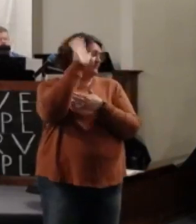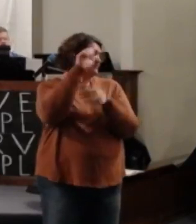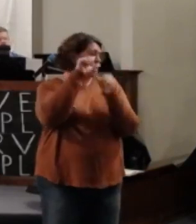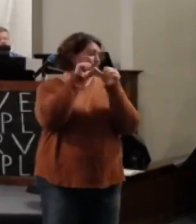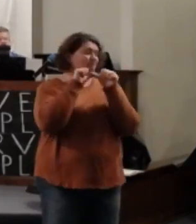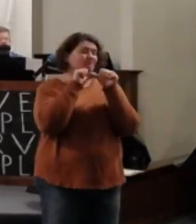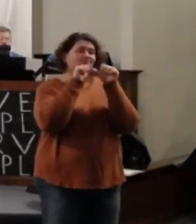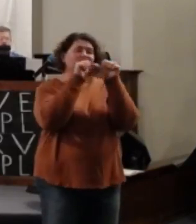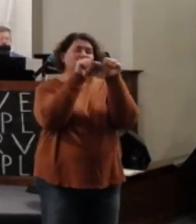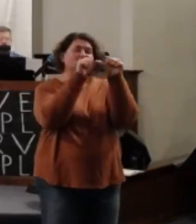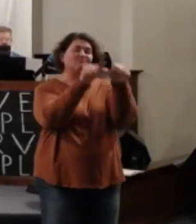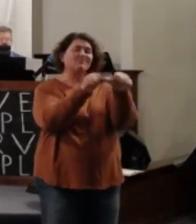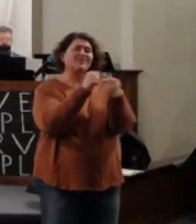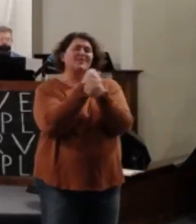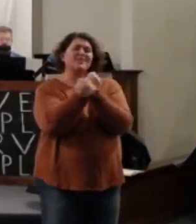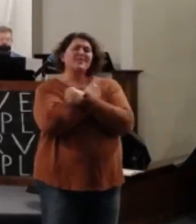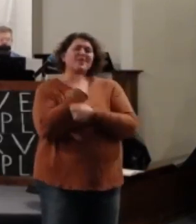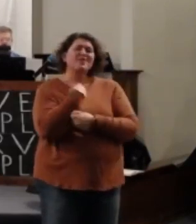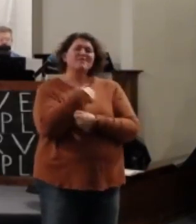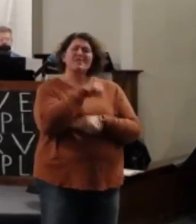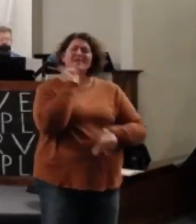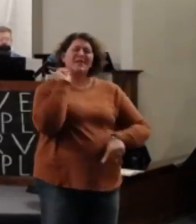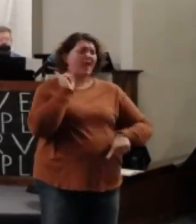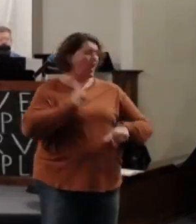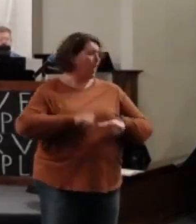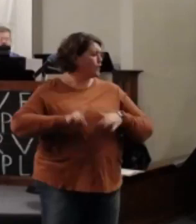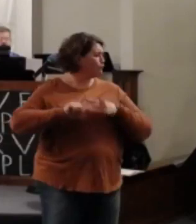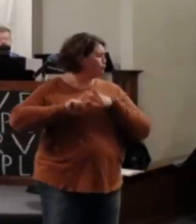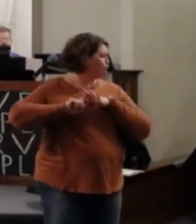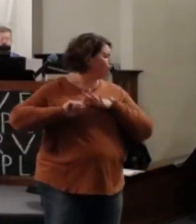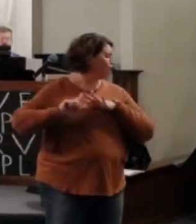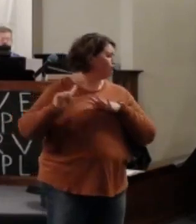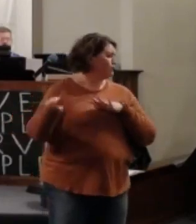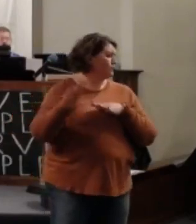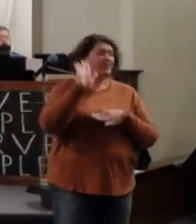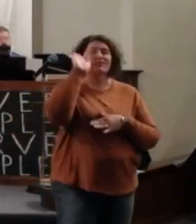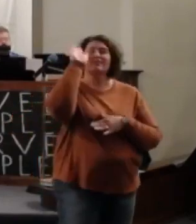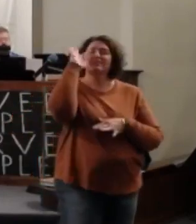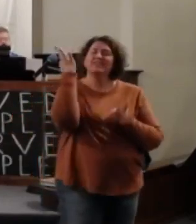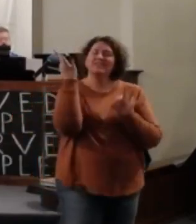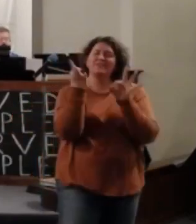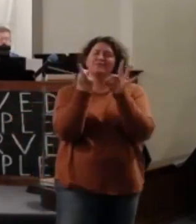separate. Your steadfast love we can't escape.